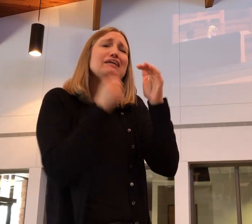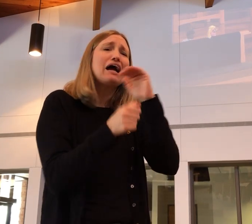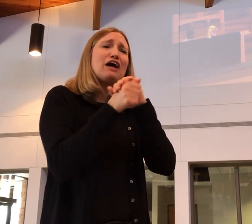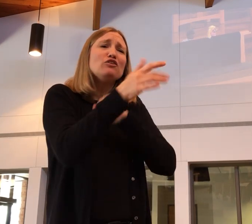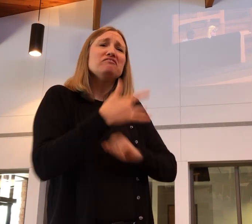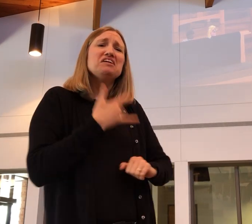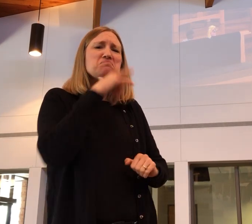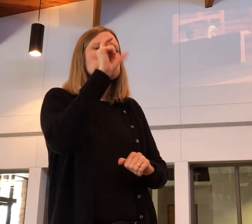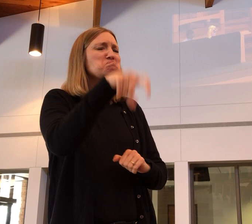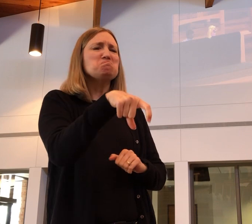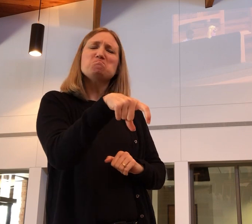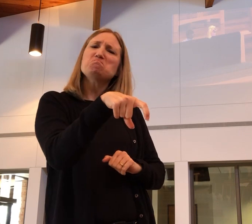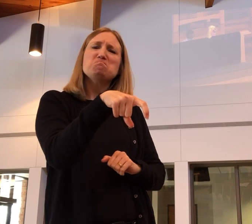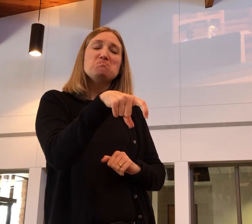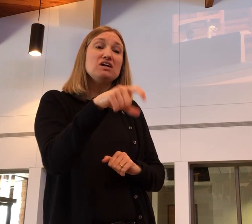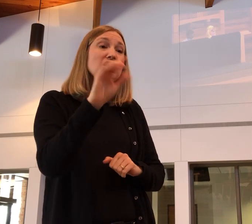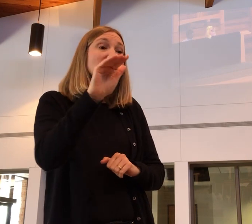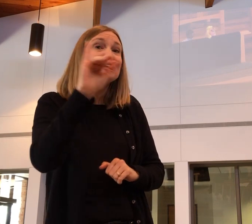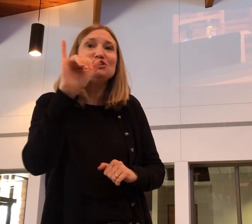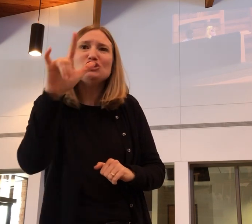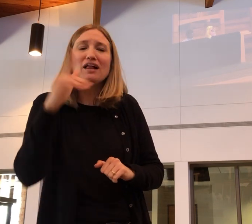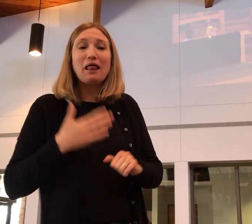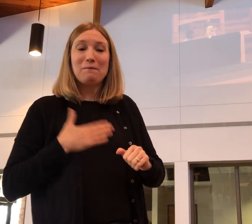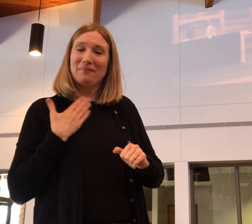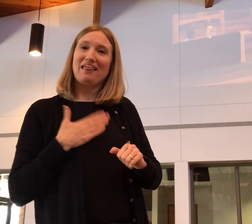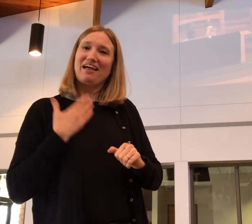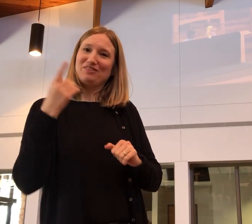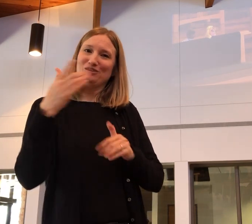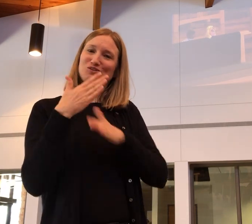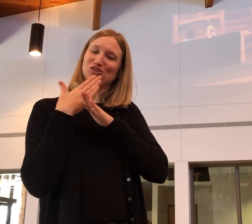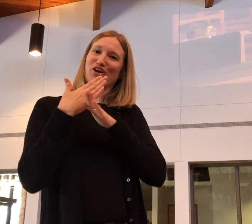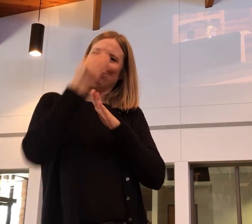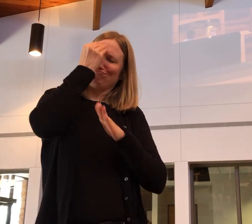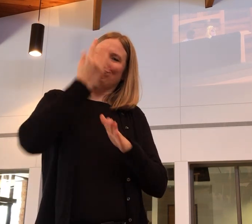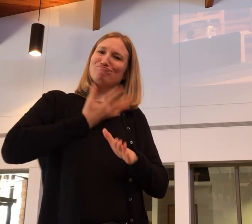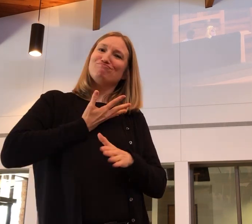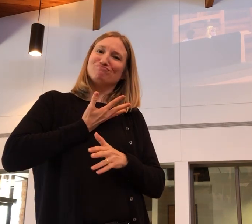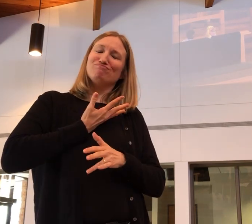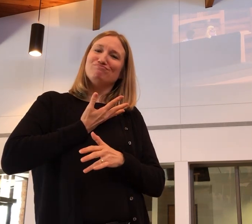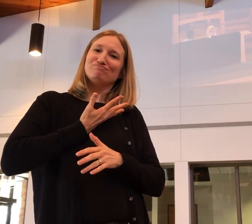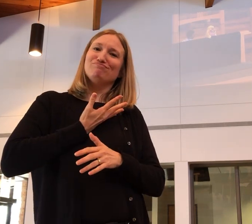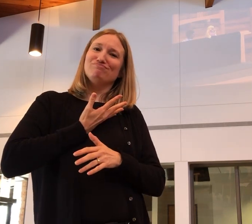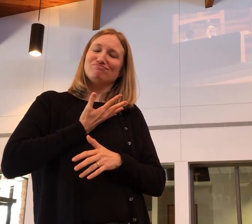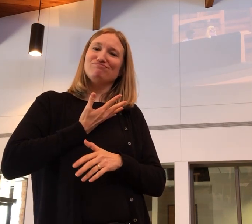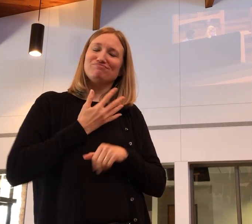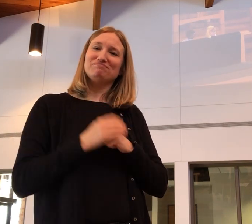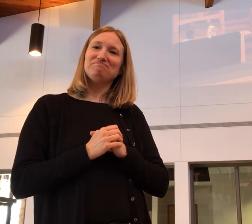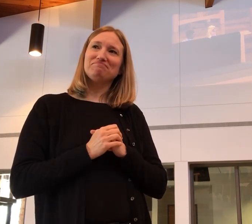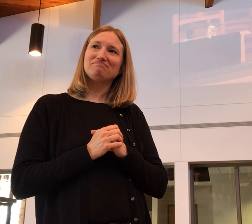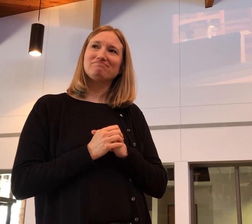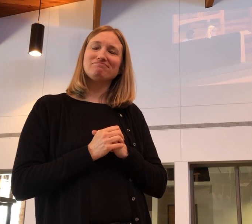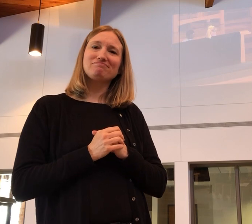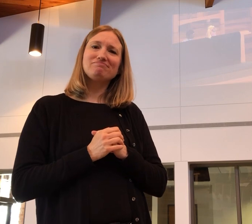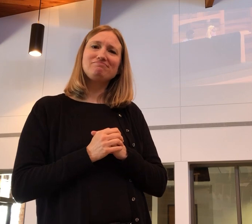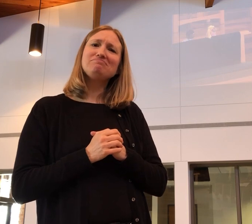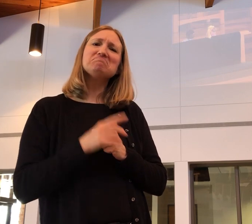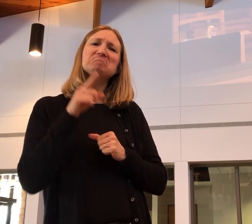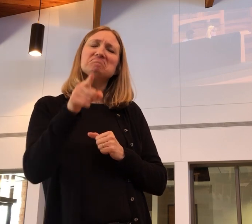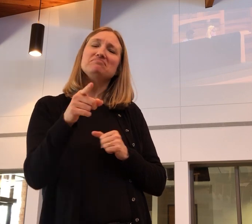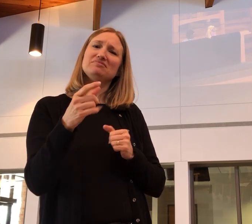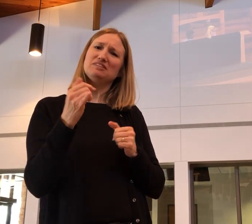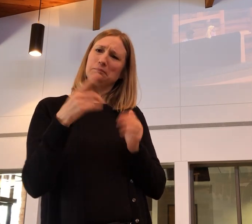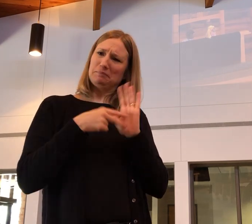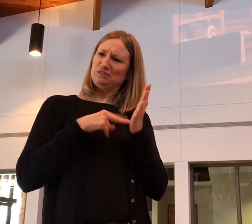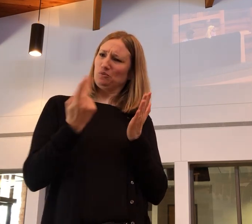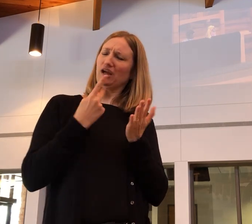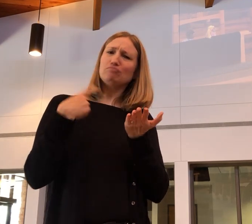feel. In fact, Jill, I am so glad that you shared with me that today, because that gives us an